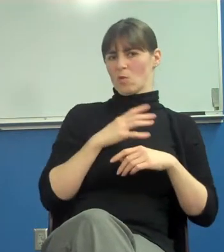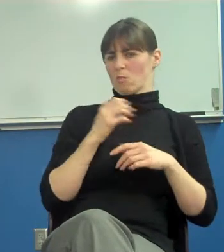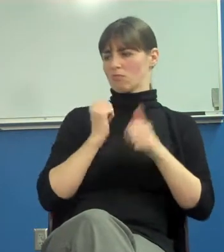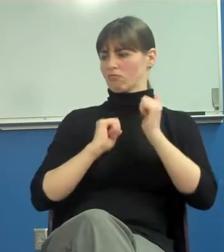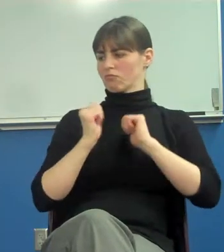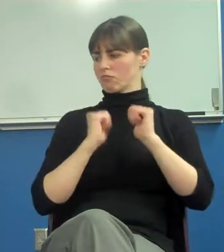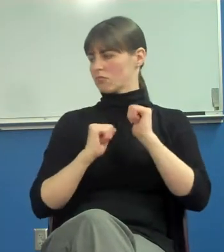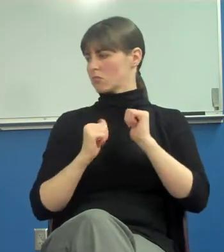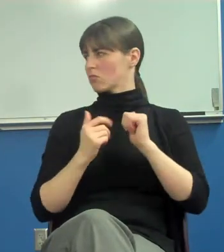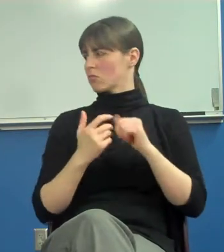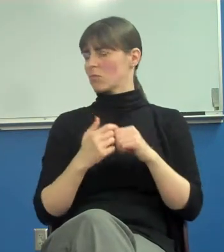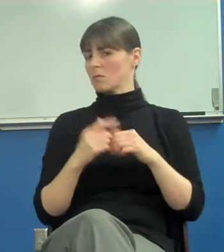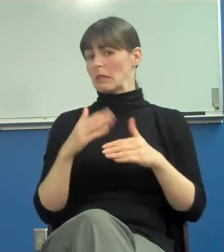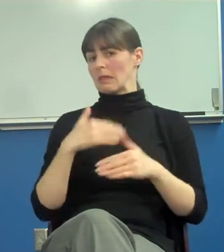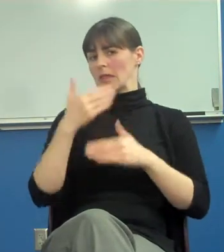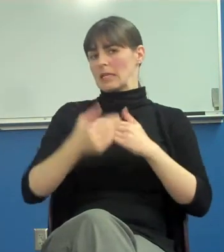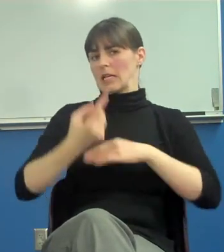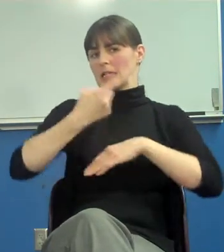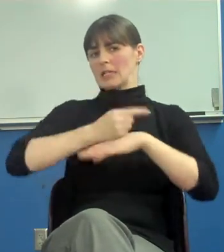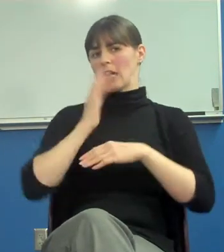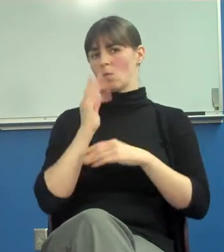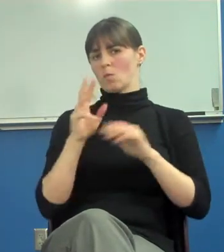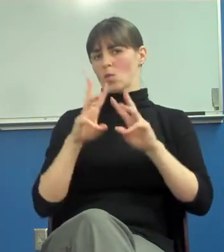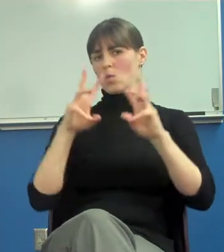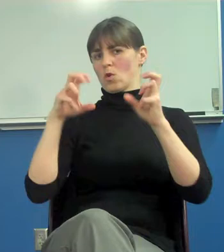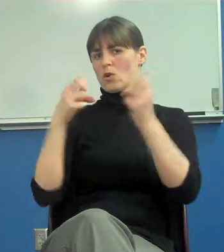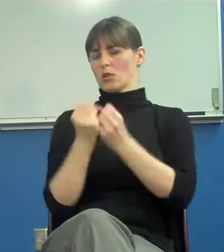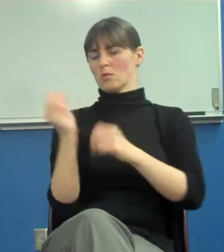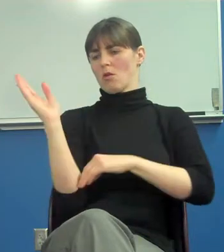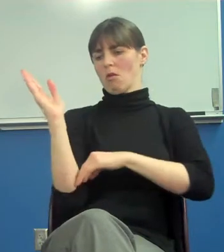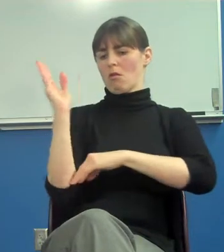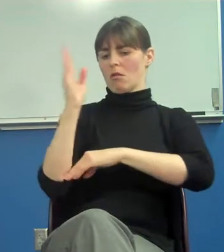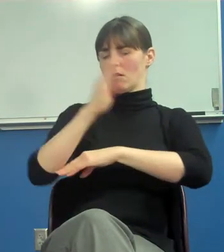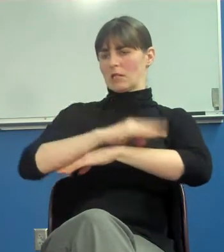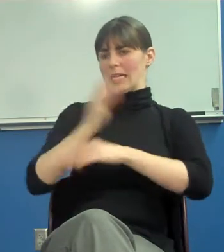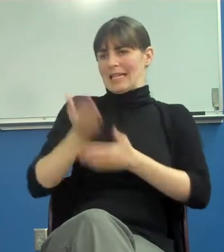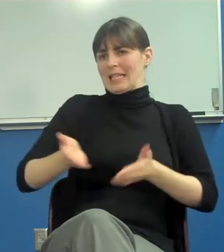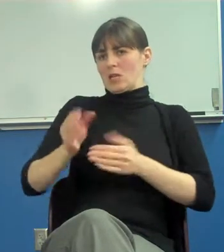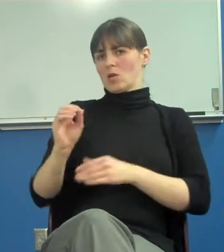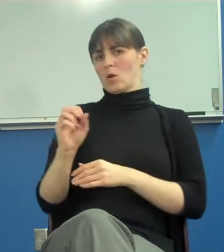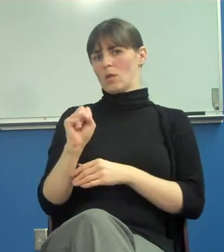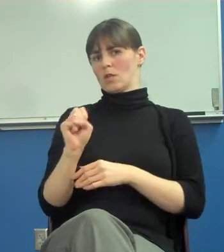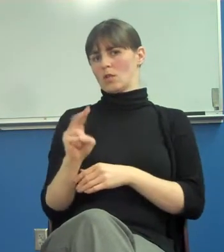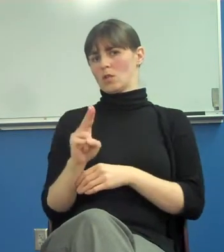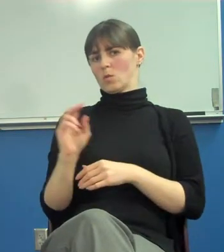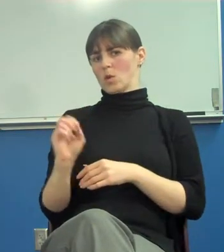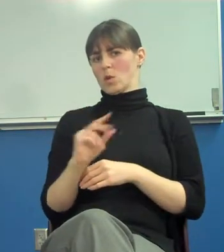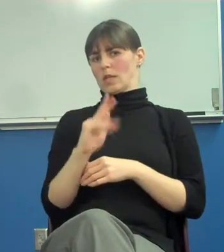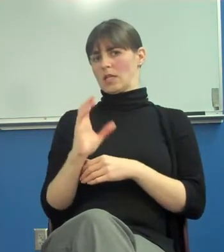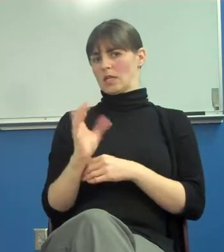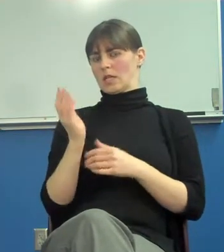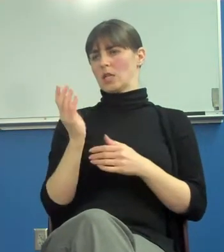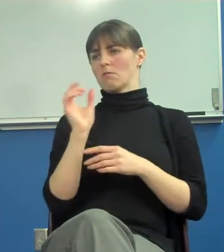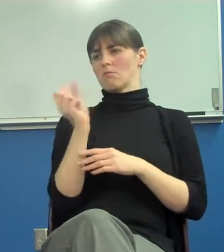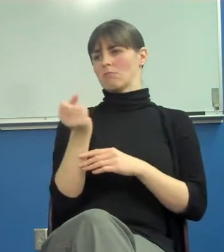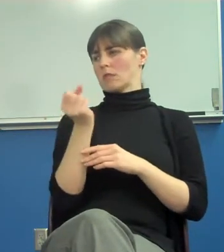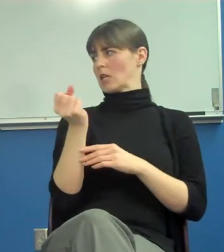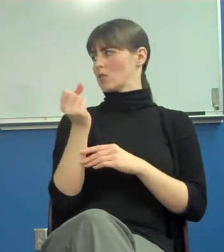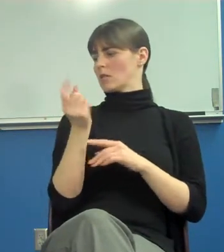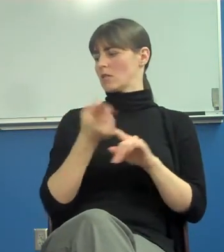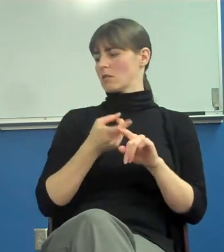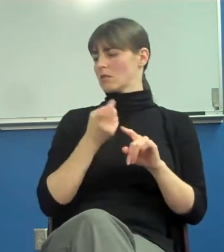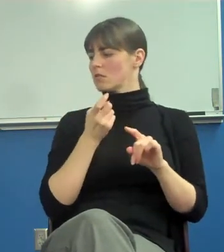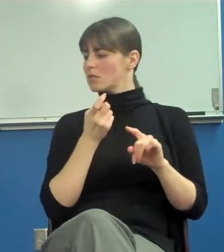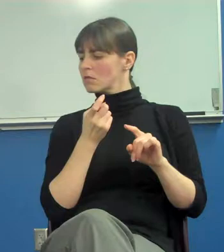And then the next day, we'll have the workshop, and that will be an all-day workshop, and that'll be here on campus on that Saturday, from